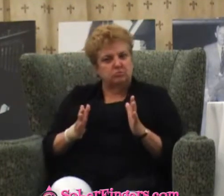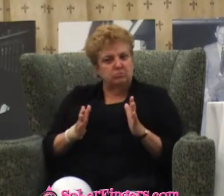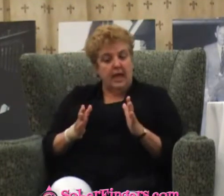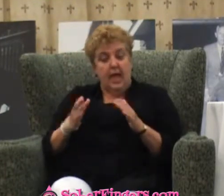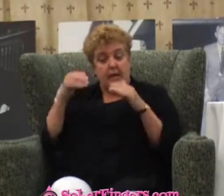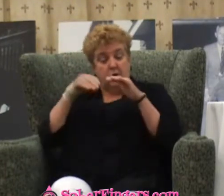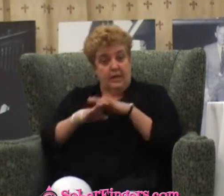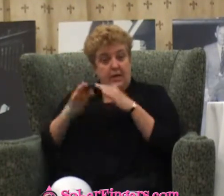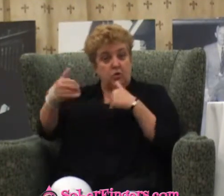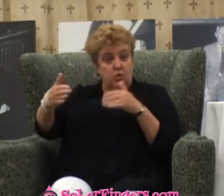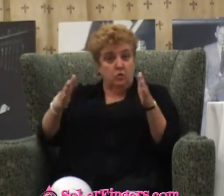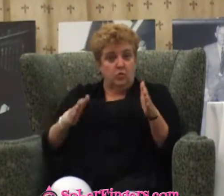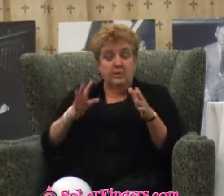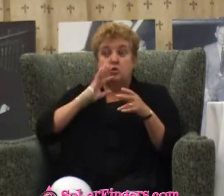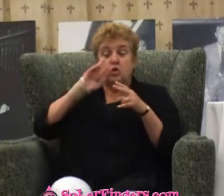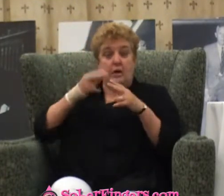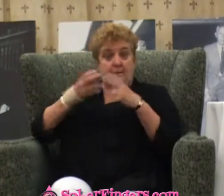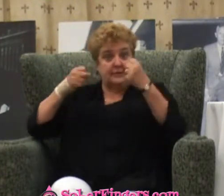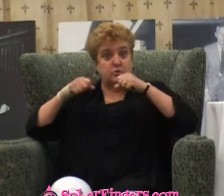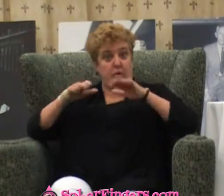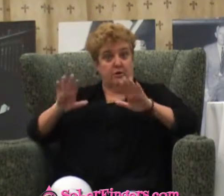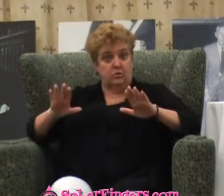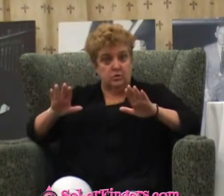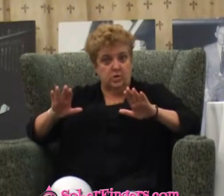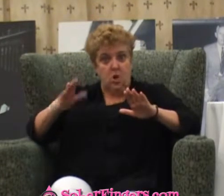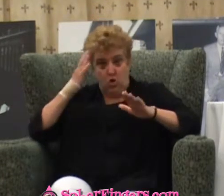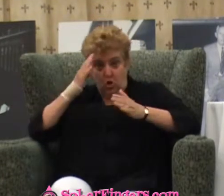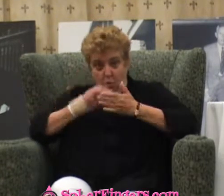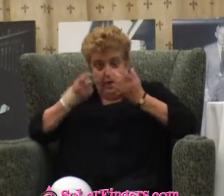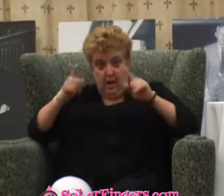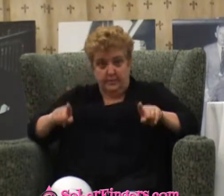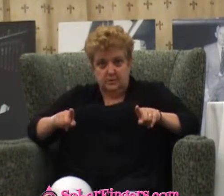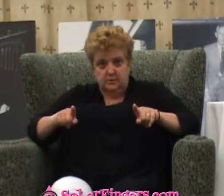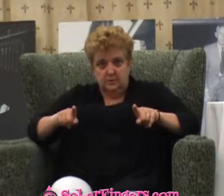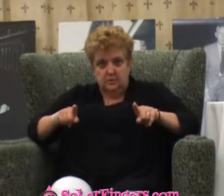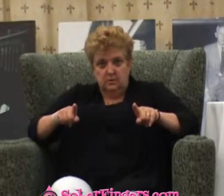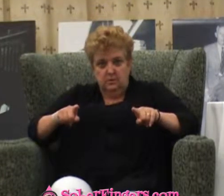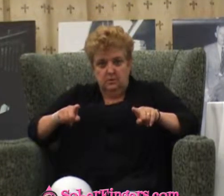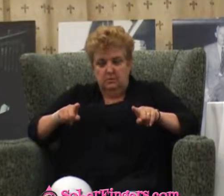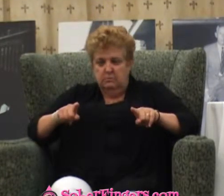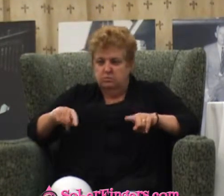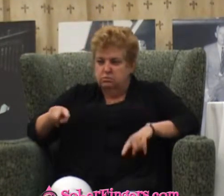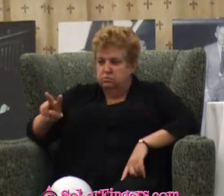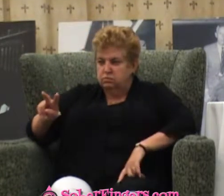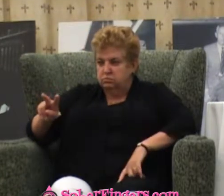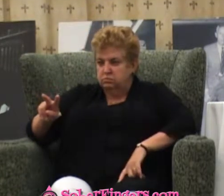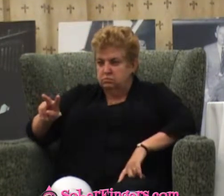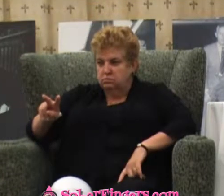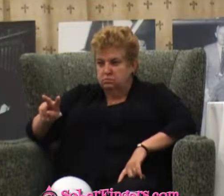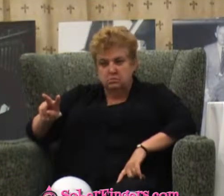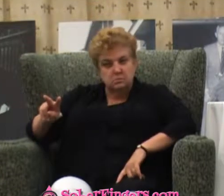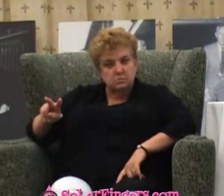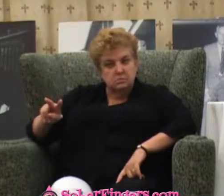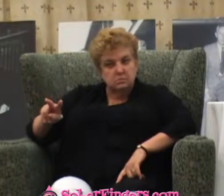talking about surrender. You know what happens, right? Room gets quiet, dead quiet, especially Marines.